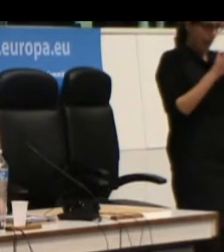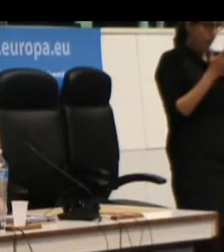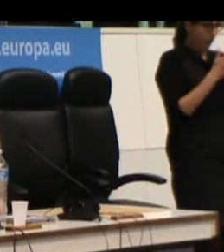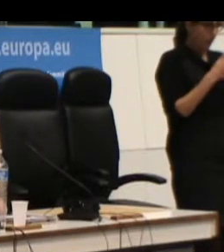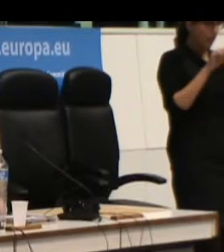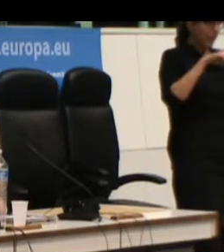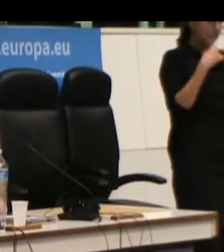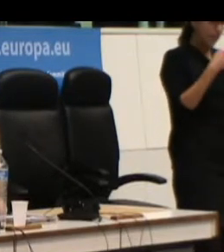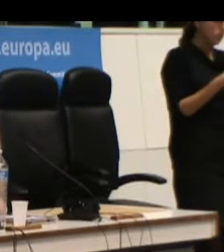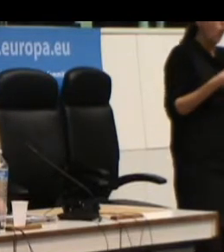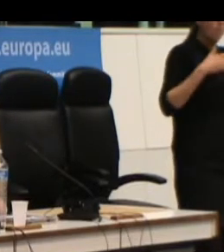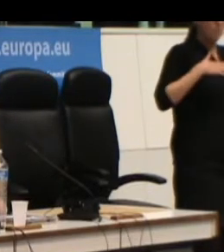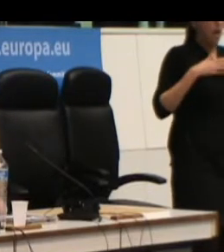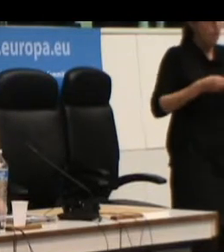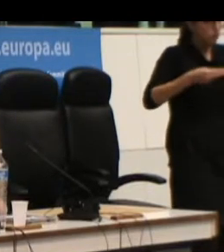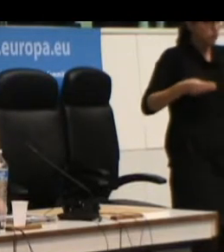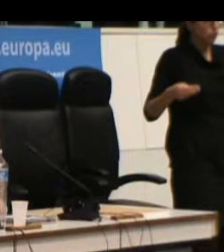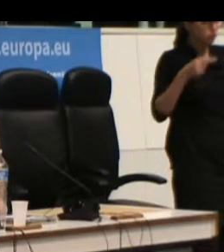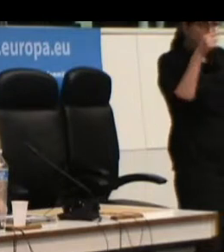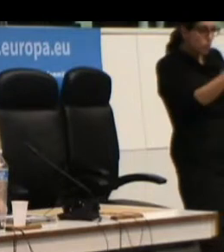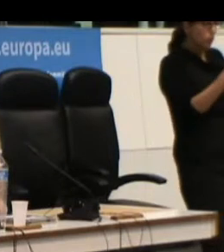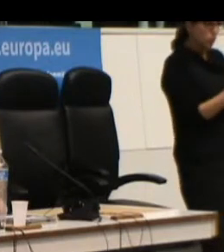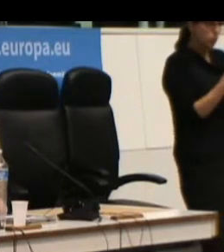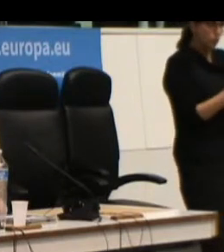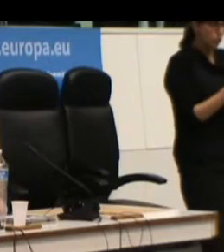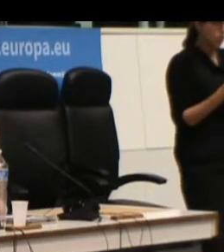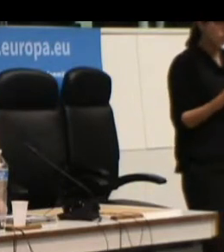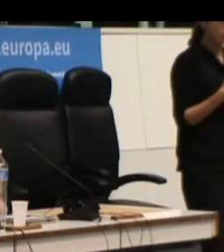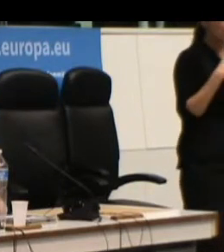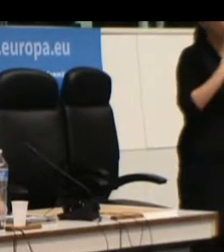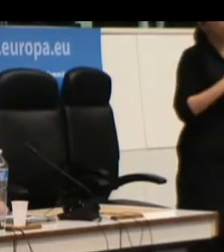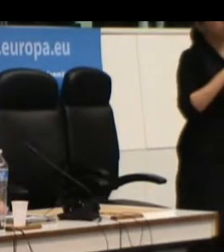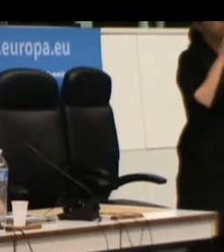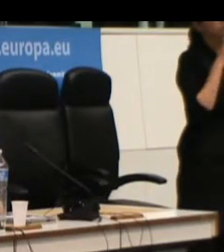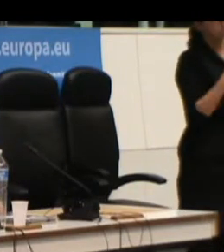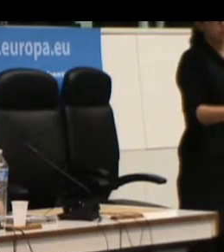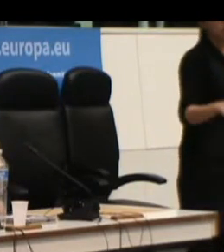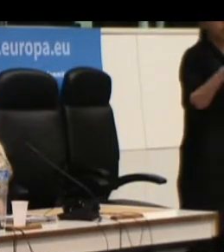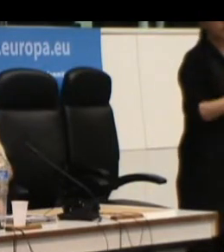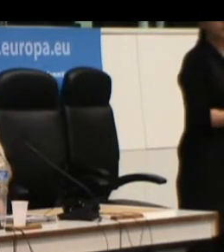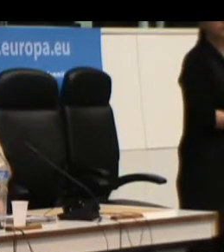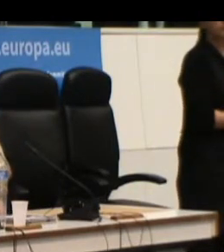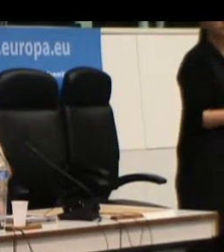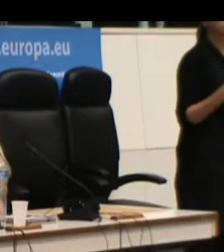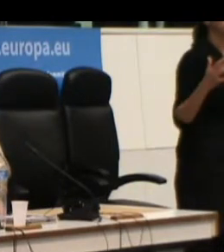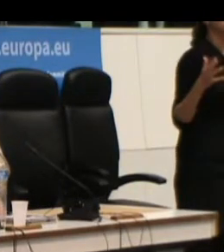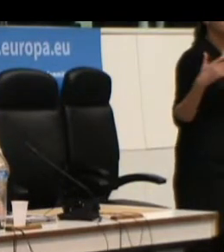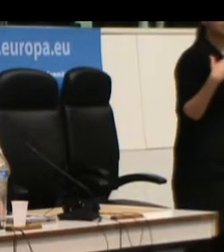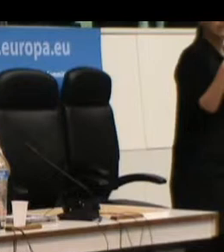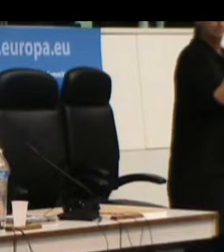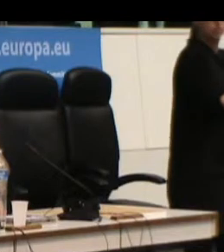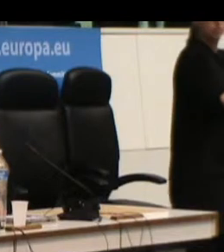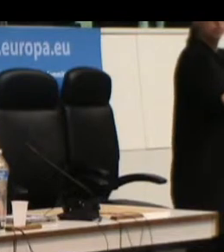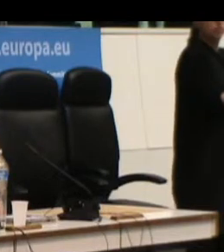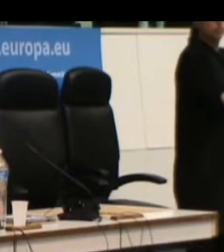resources effectively. So that's really what I'd like to talk to you today about. Now, just a quick note about the